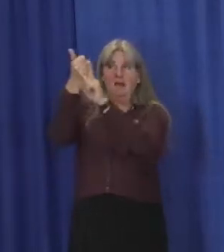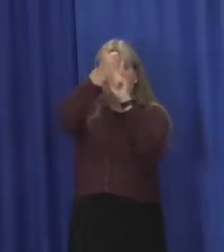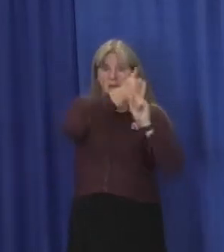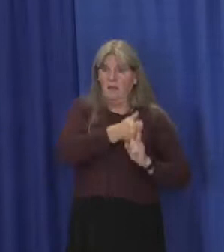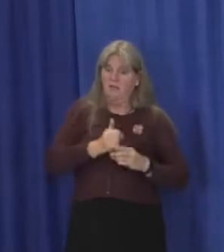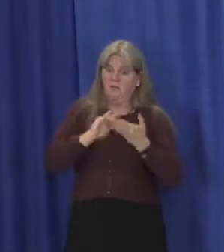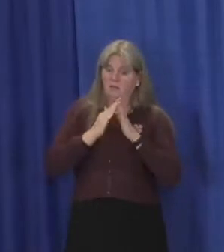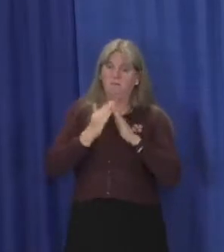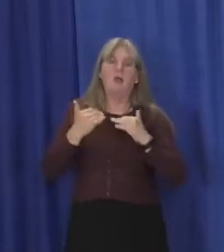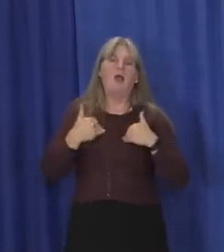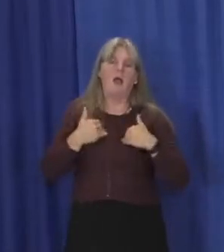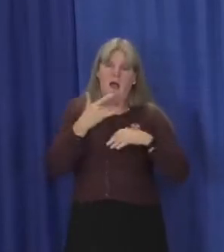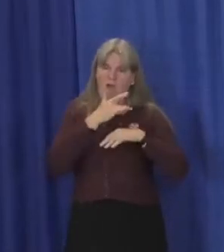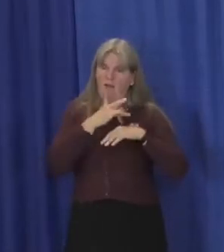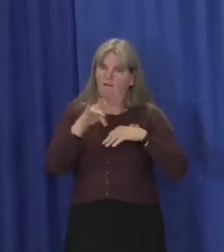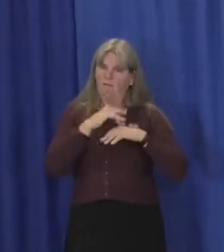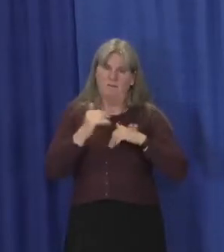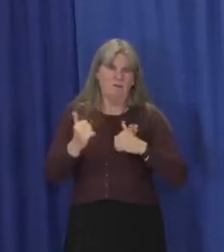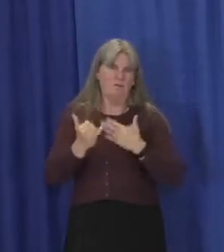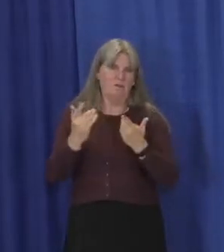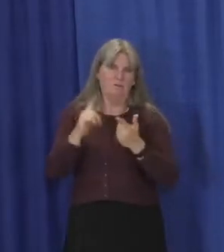across the Yukon,